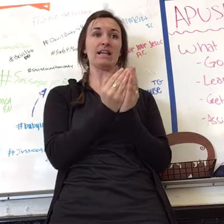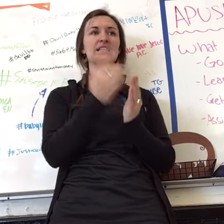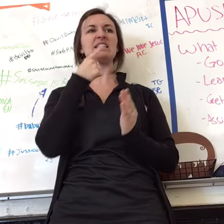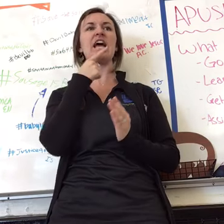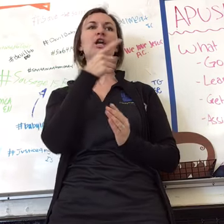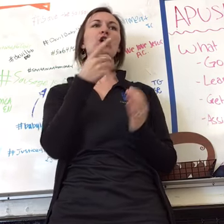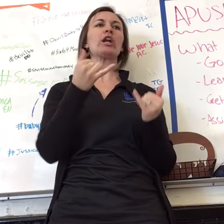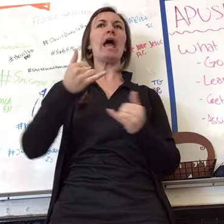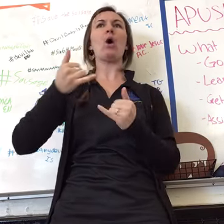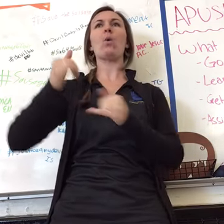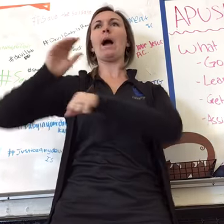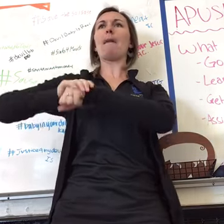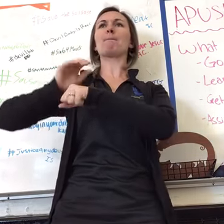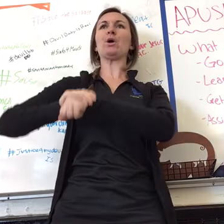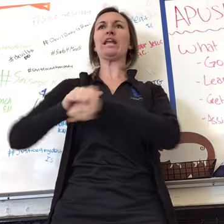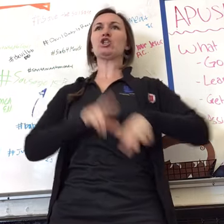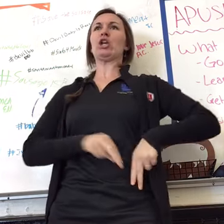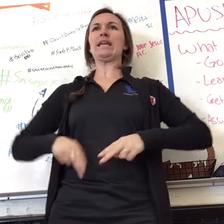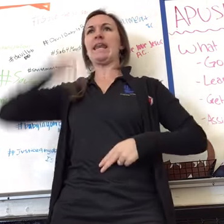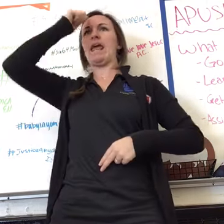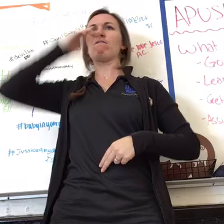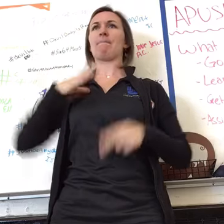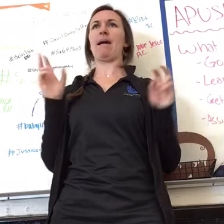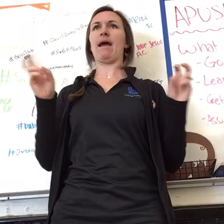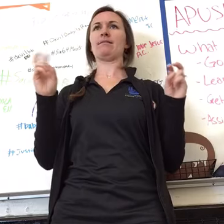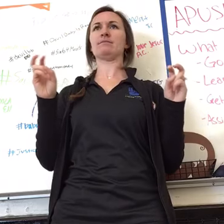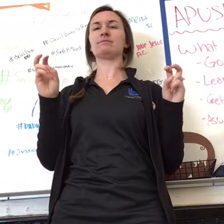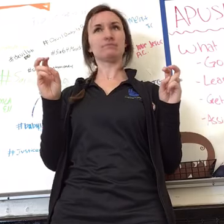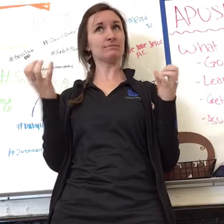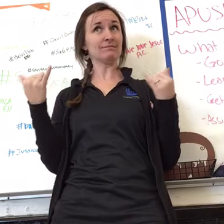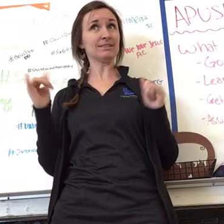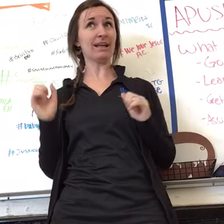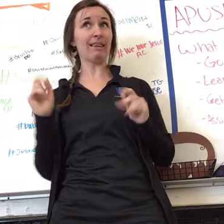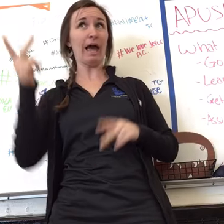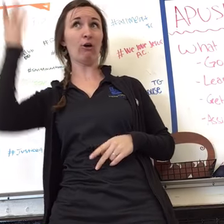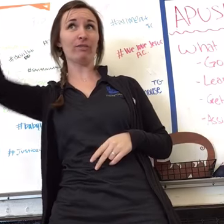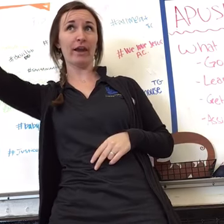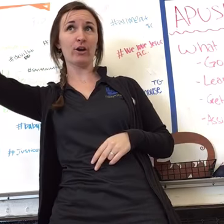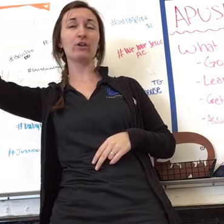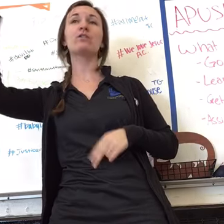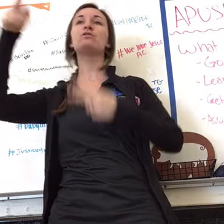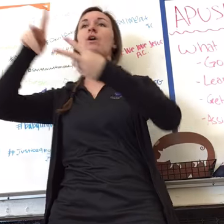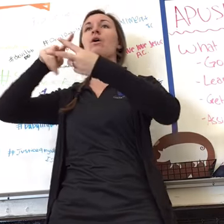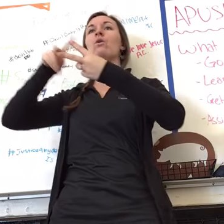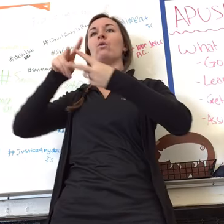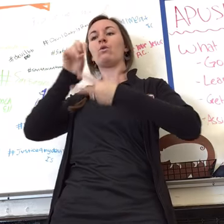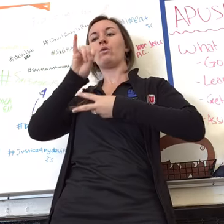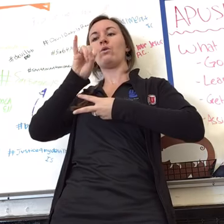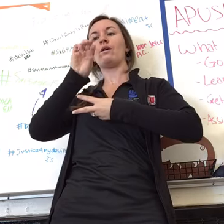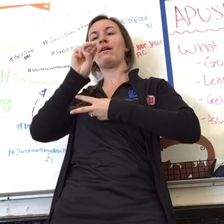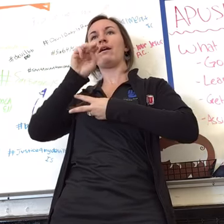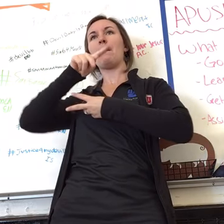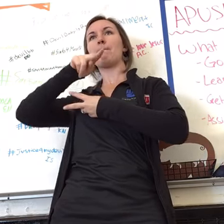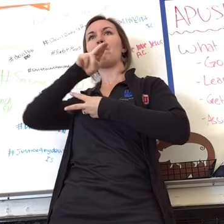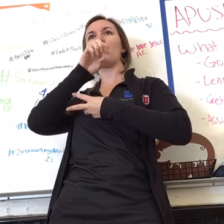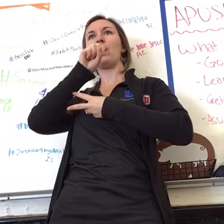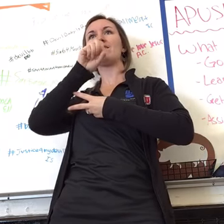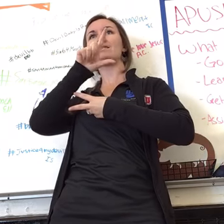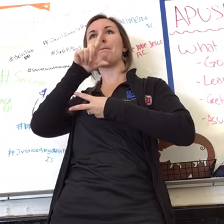existed. And so impressment, trade, and embargoes, that's the major causes for America and England. The